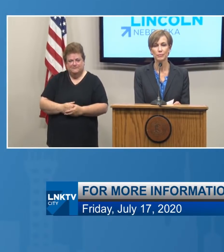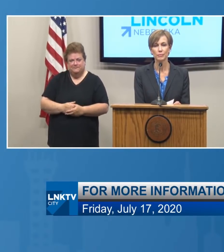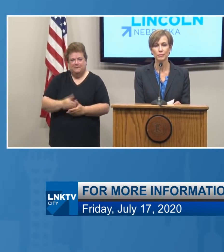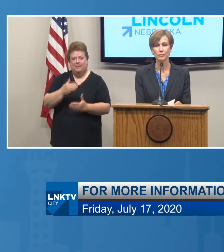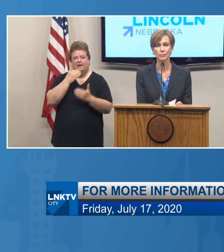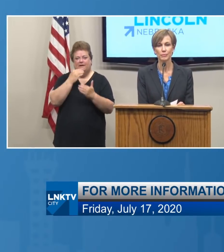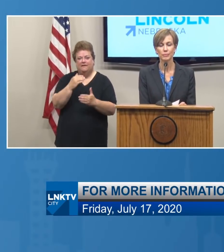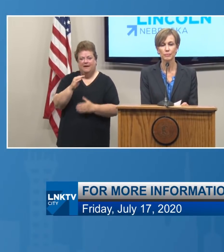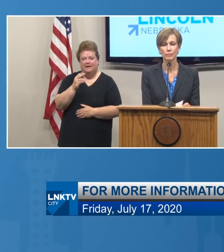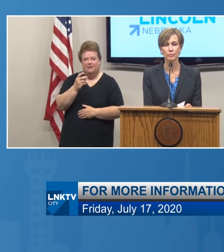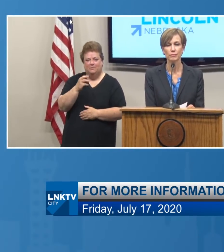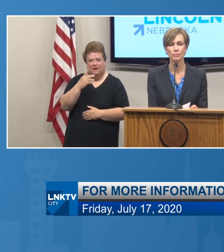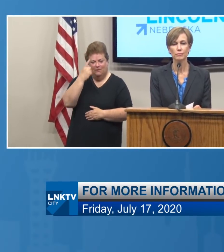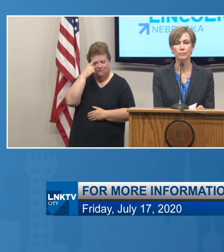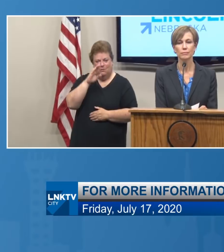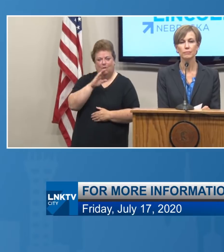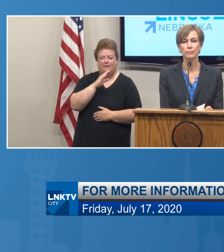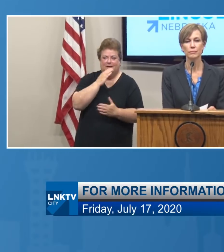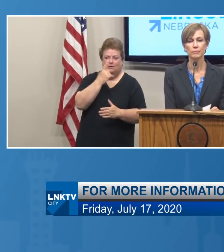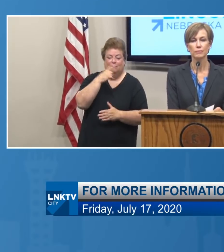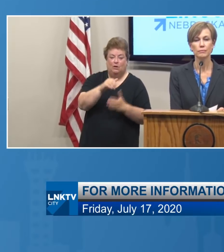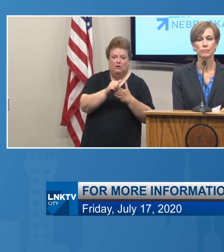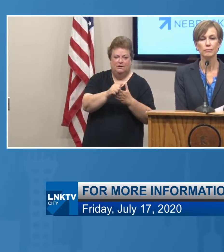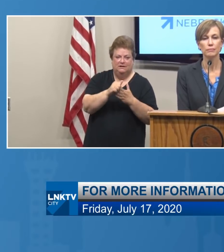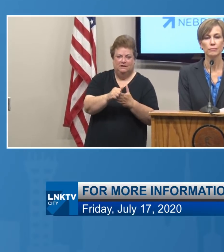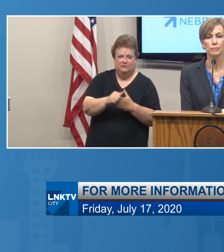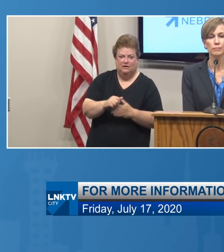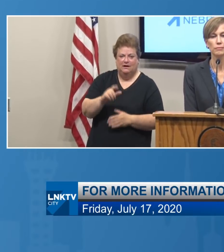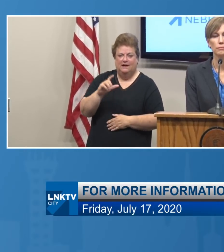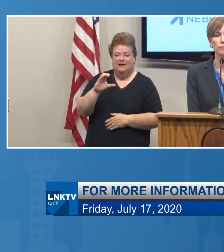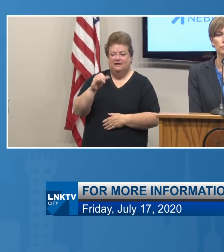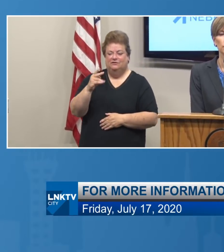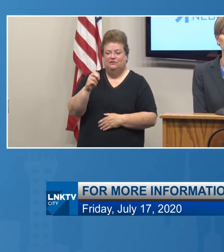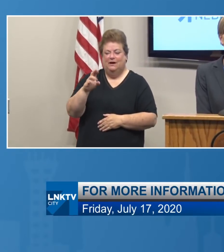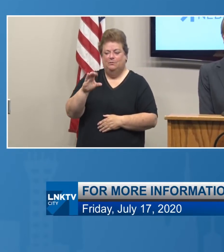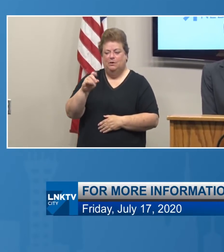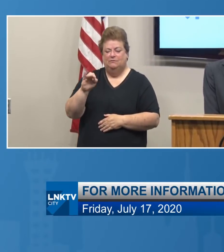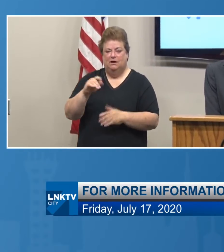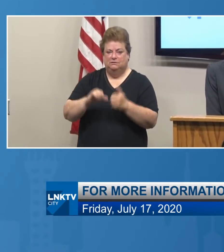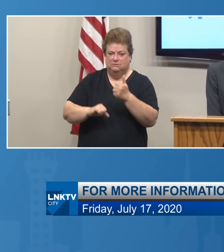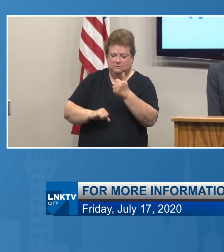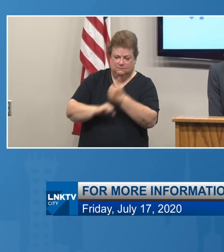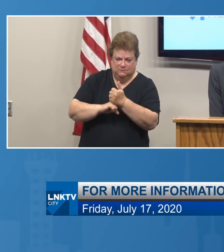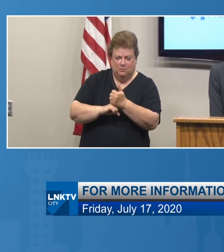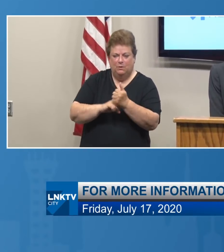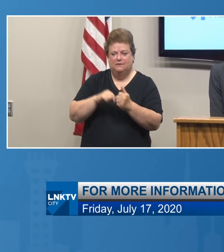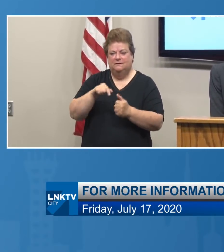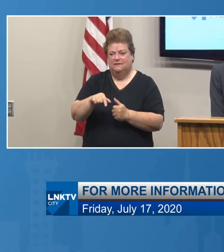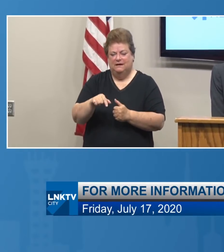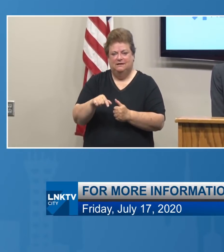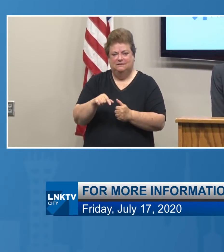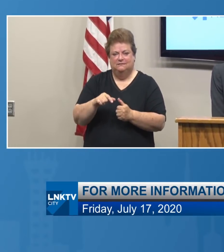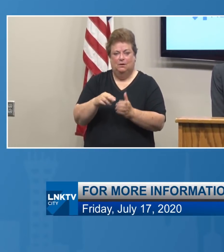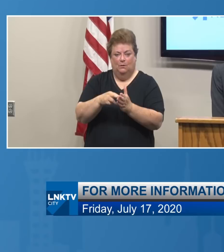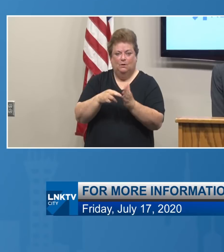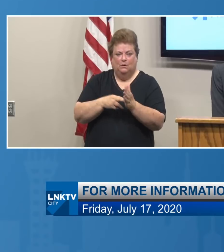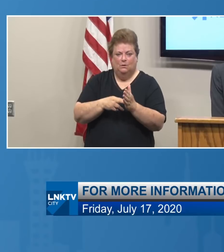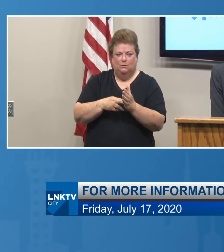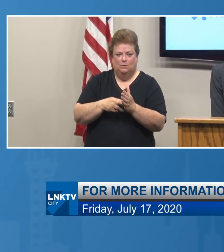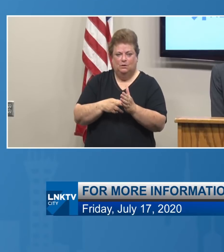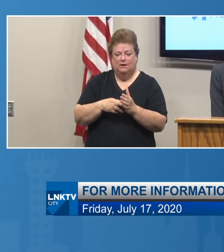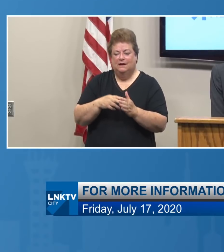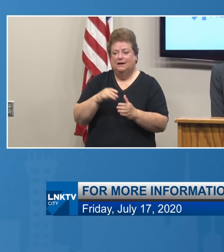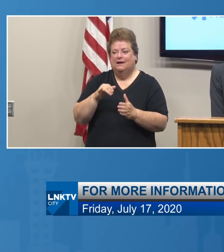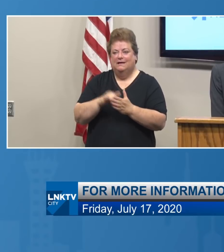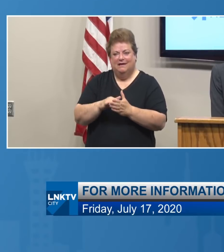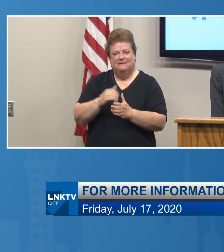Mayor, and thank you for your leadership on this issue. The Lincoln Chamber of Commerce wholeheartedly supports this measure. And as the mayor said, this is really in the